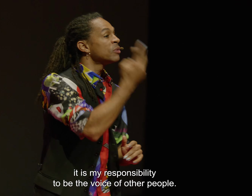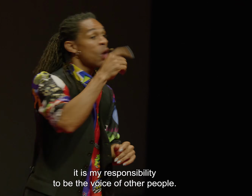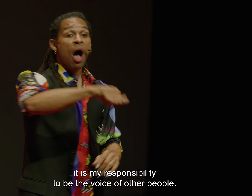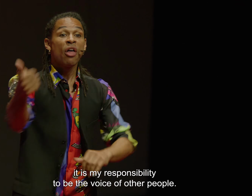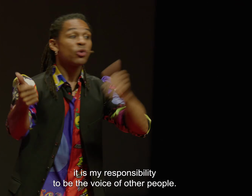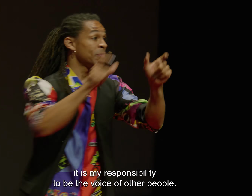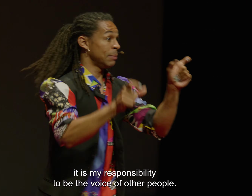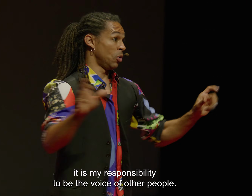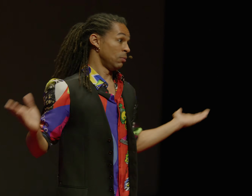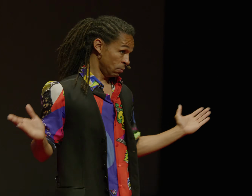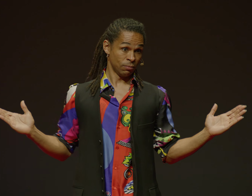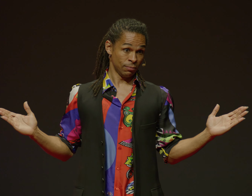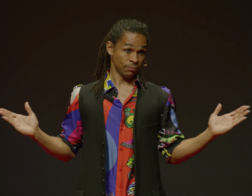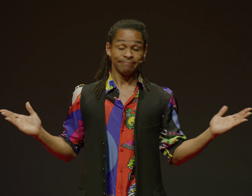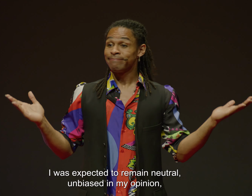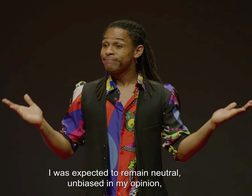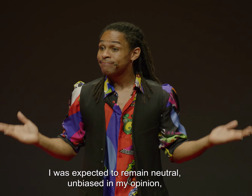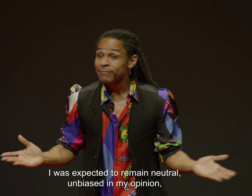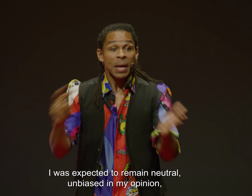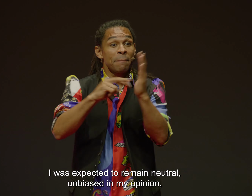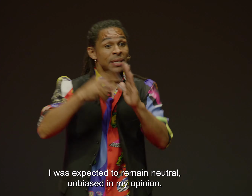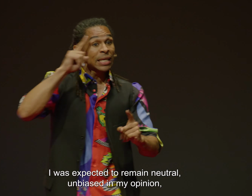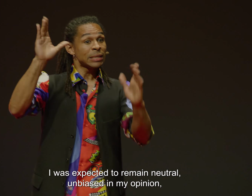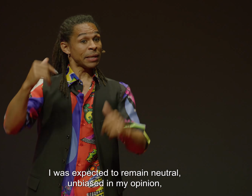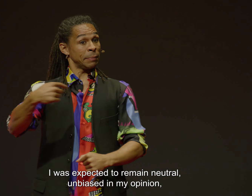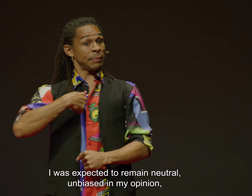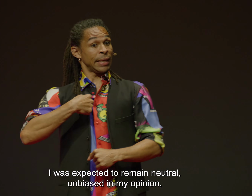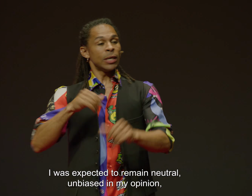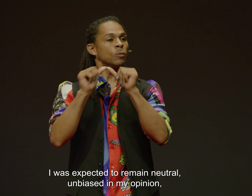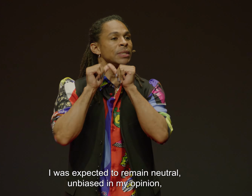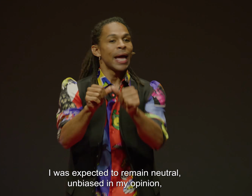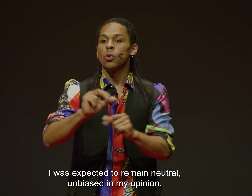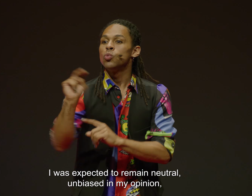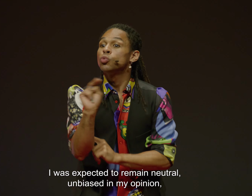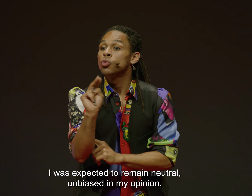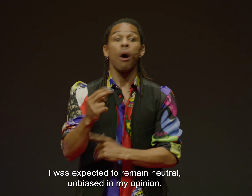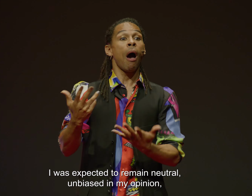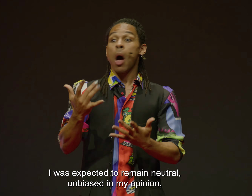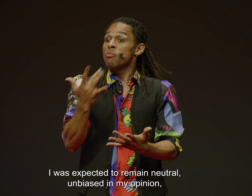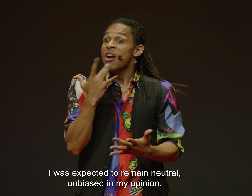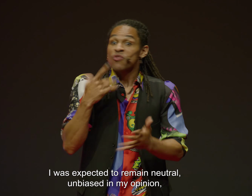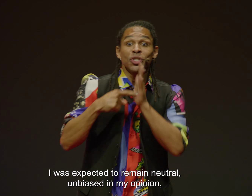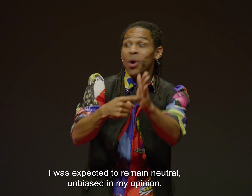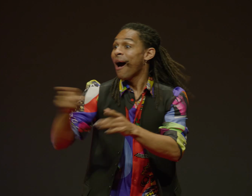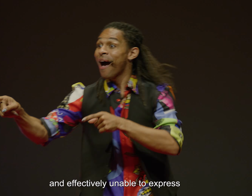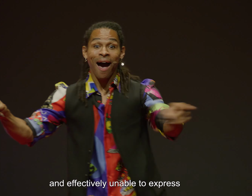of other people. I was expected to remain neutral, unbiased in my opinion,